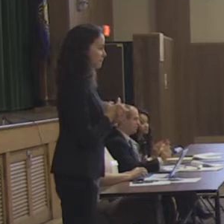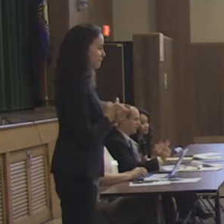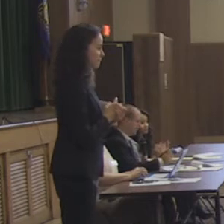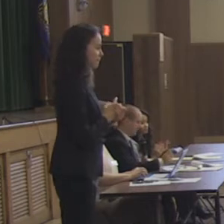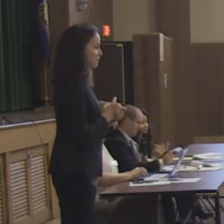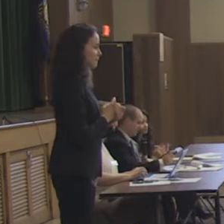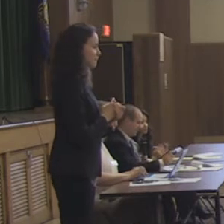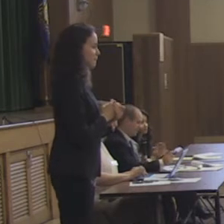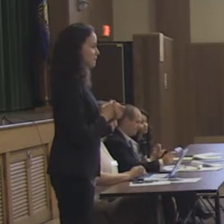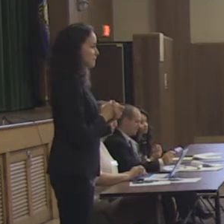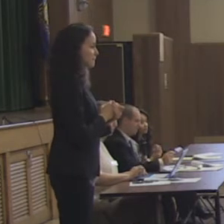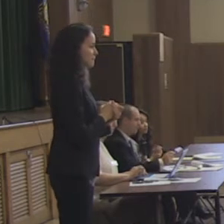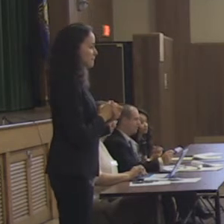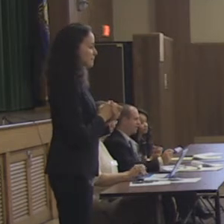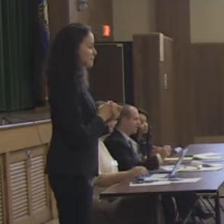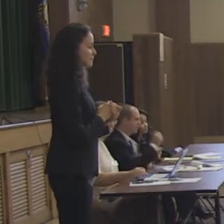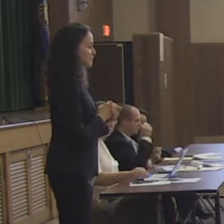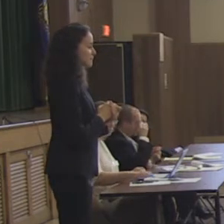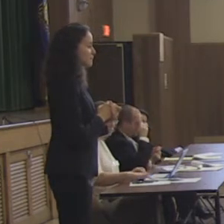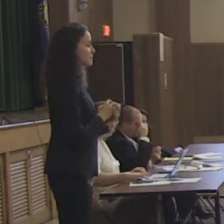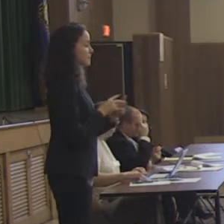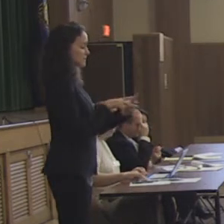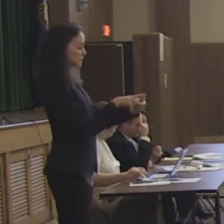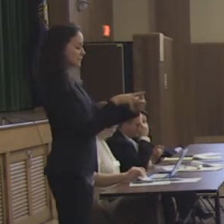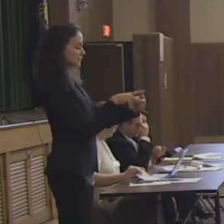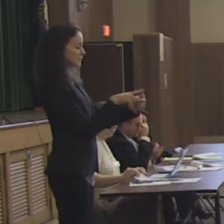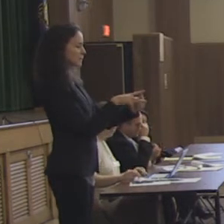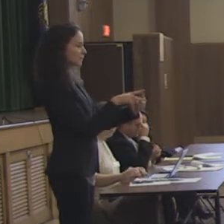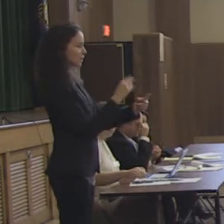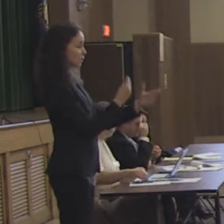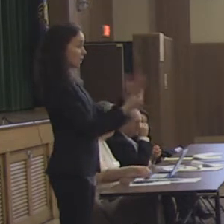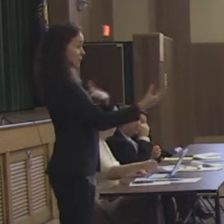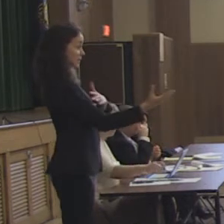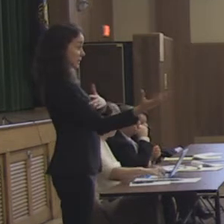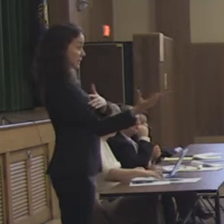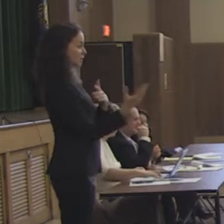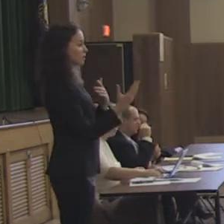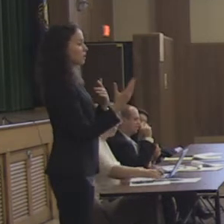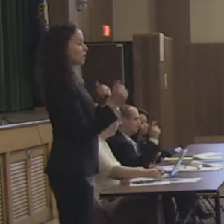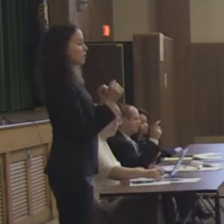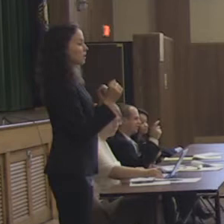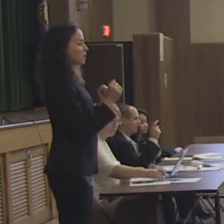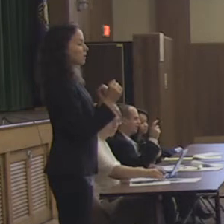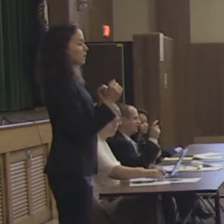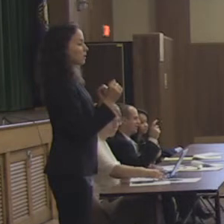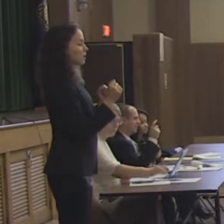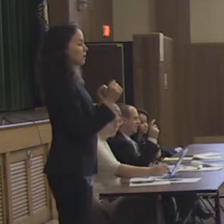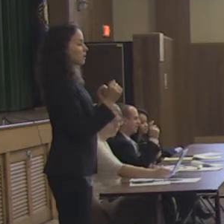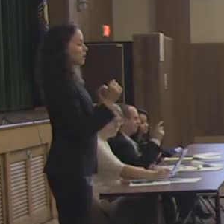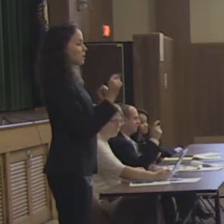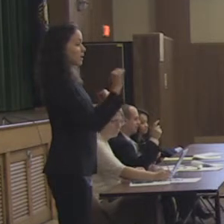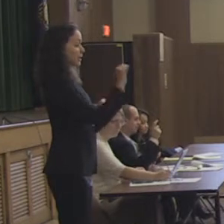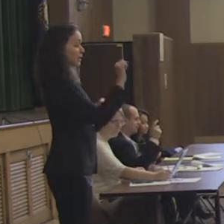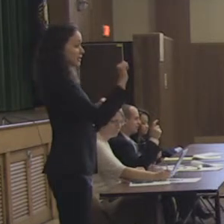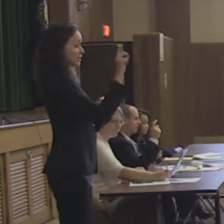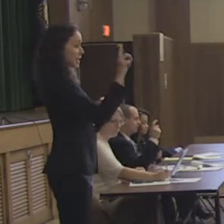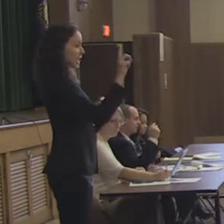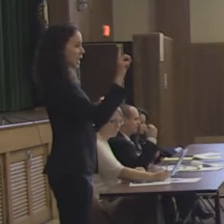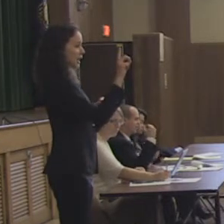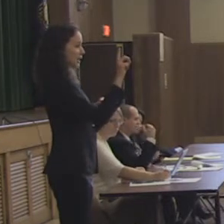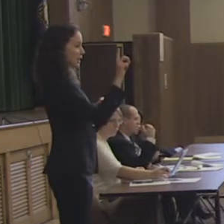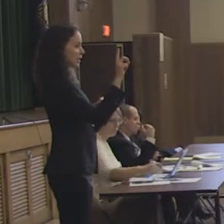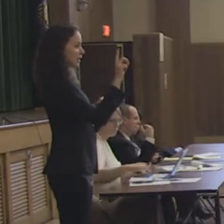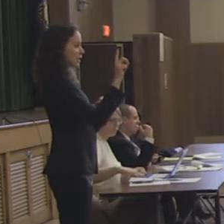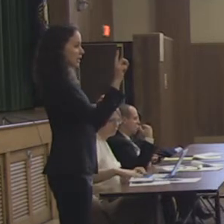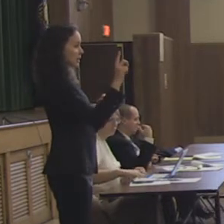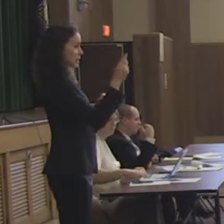And I'll just, give a quick update on those. Completely agree, although I'd say the price tag on the TAD is a little bit of a misnomer,